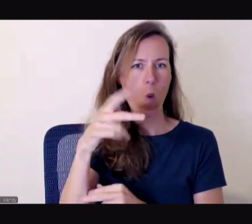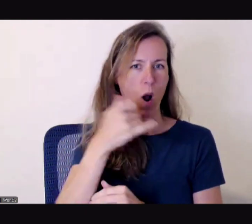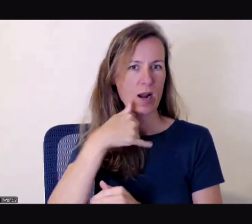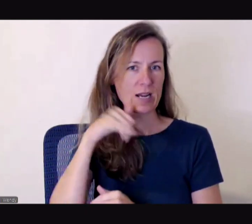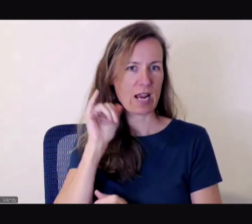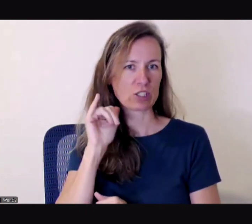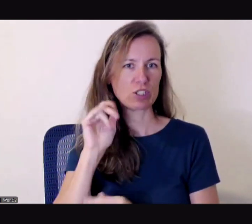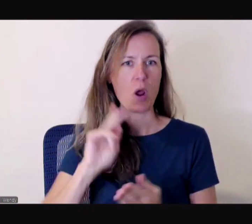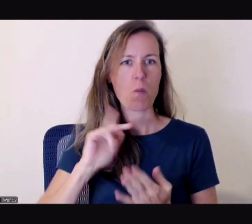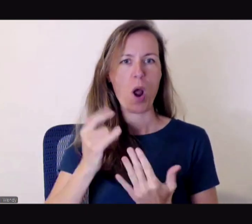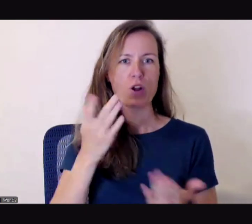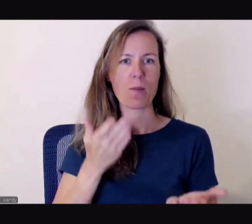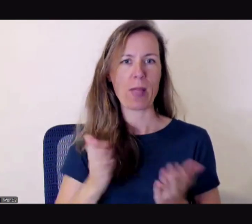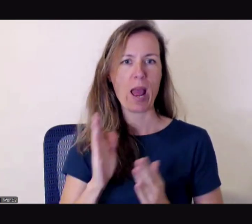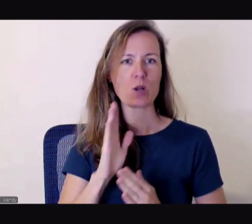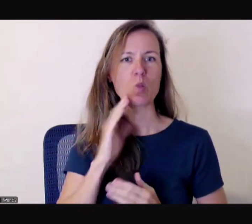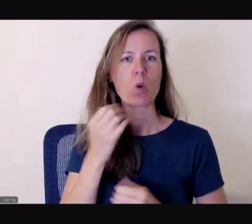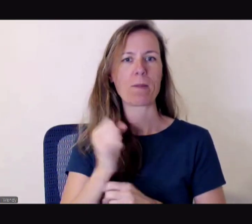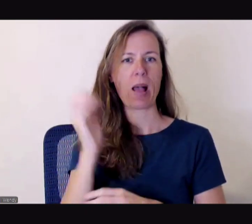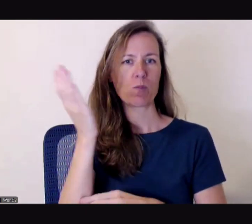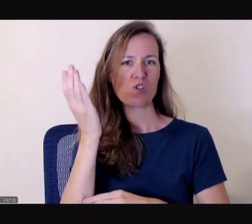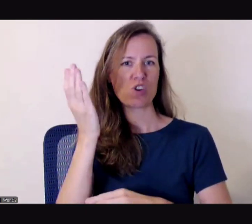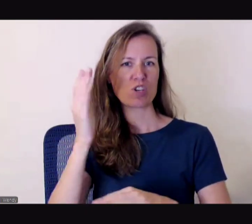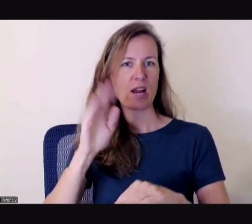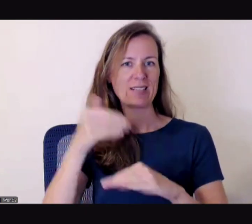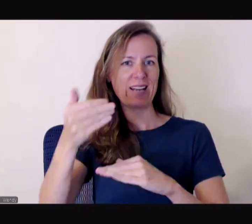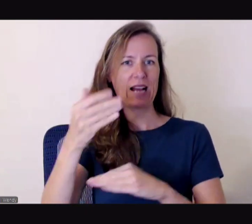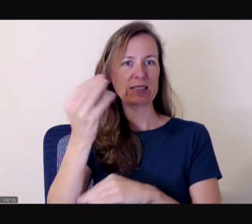virtual meeting and the agenda at